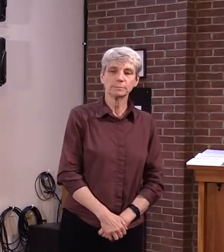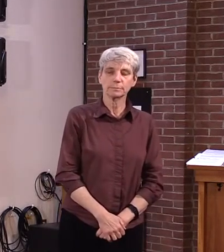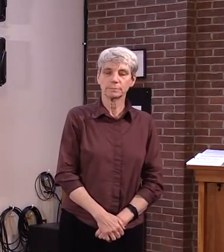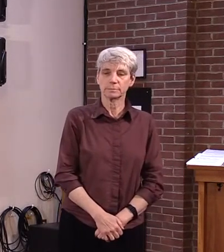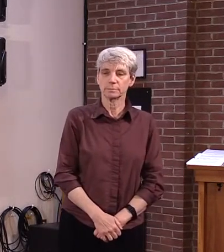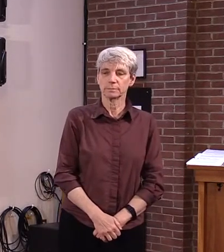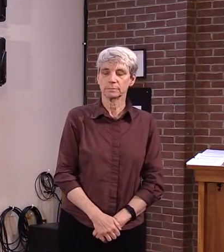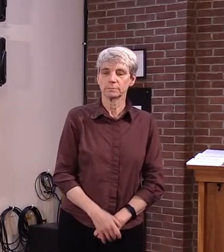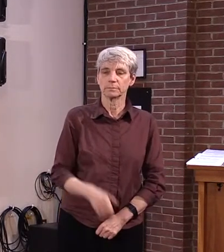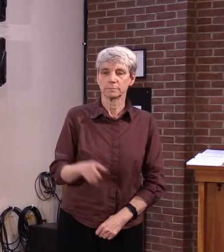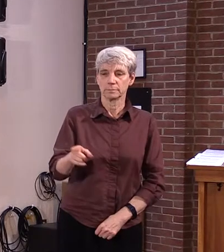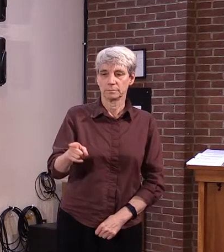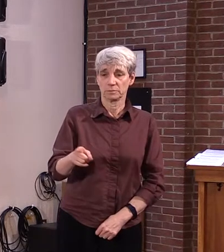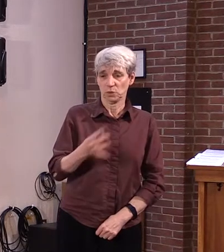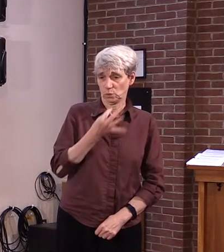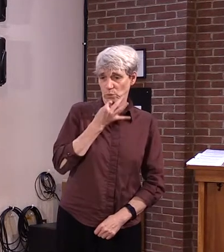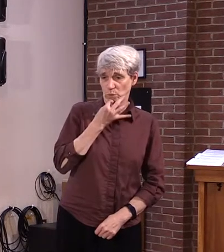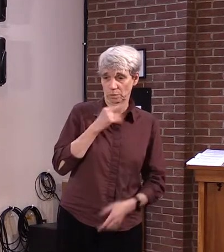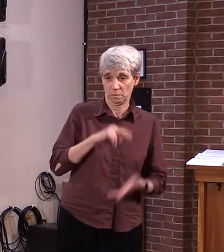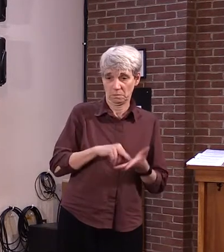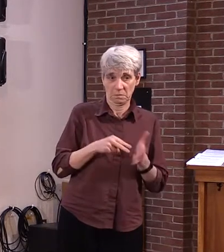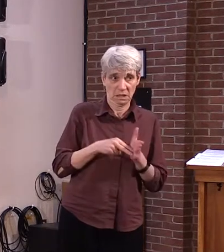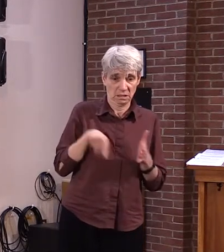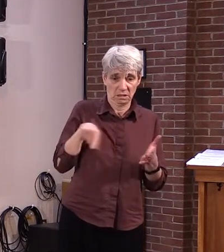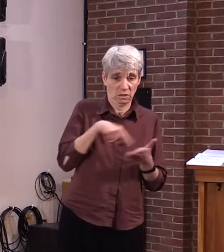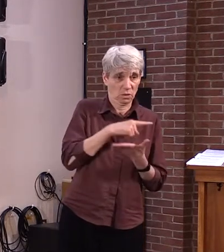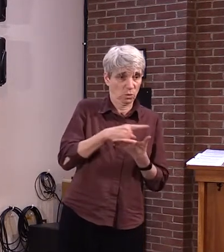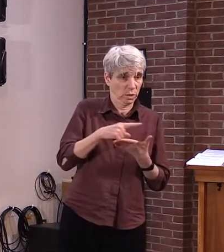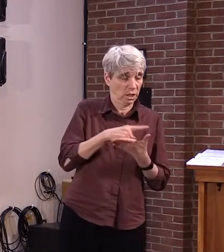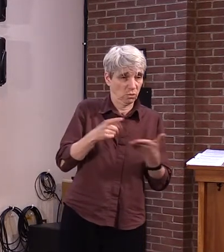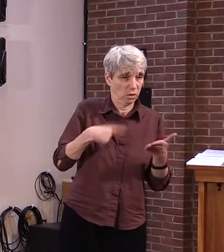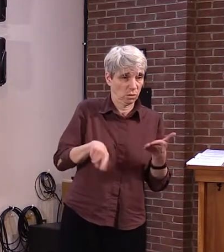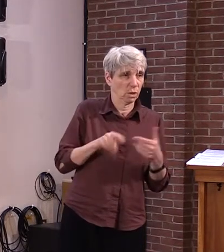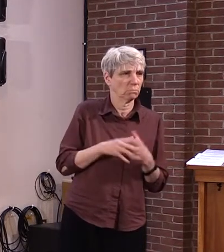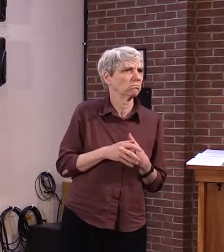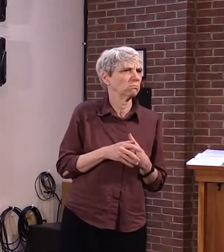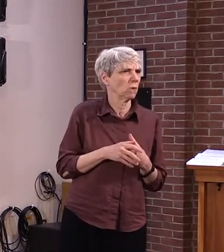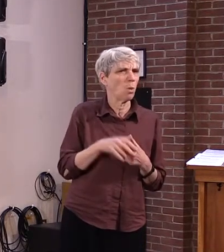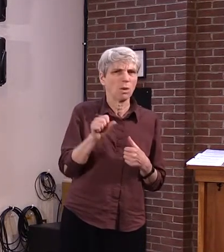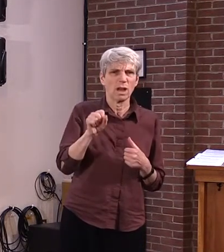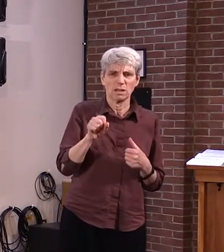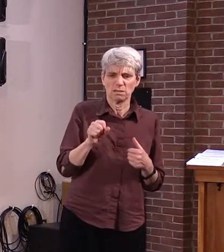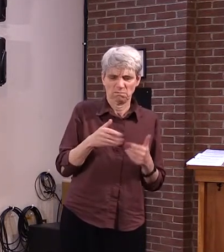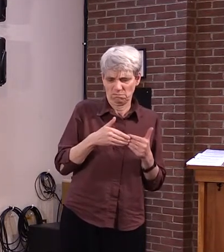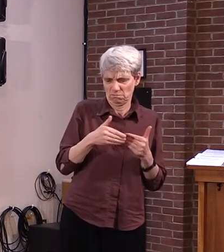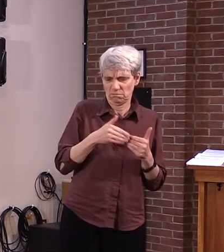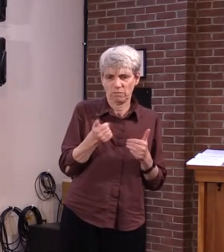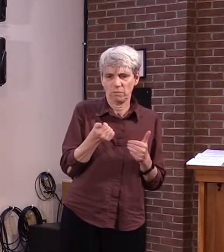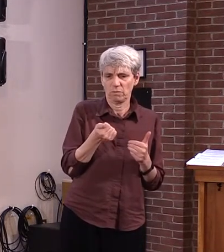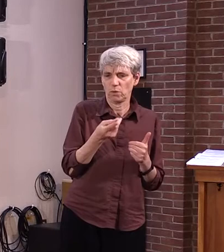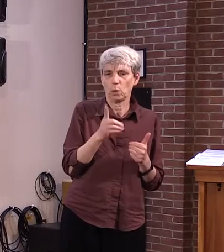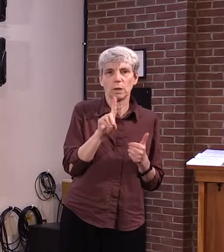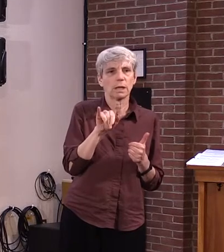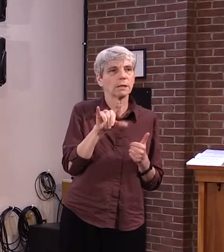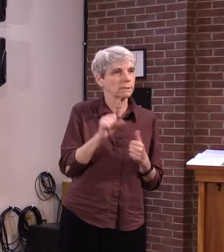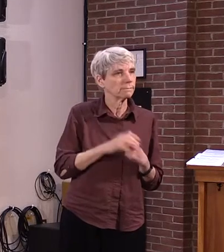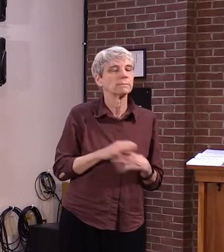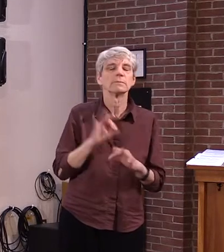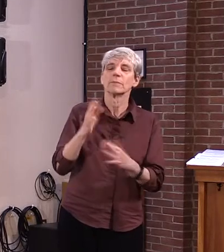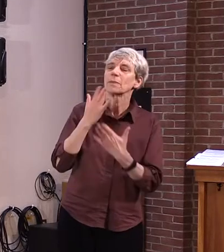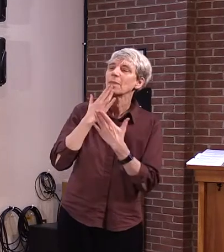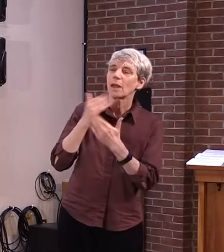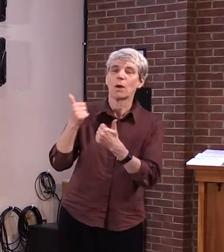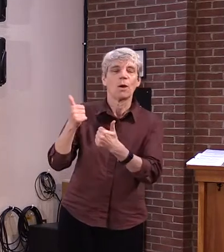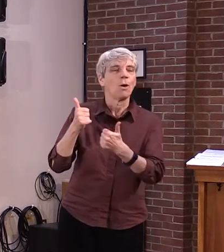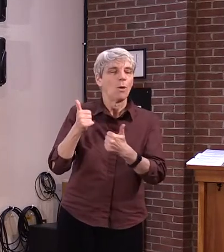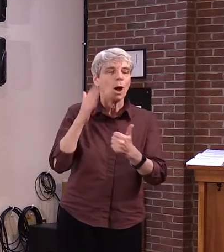So very shortly, within a week, Mike, or? Yeah, I would say within days. Okay, all right, great. Well, everyone